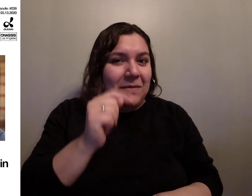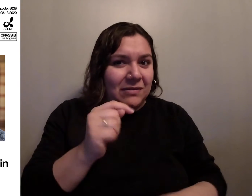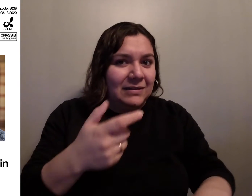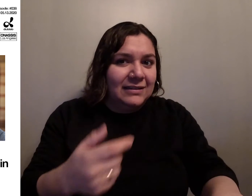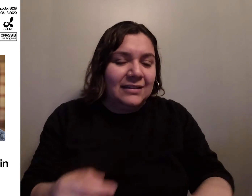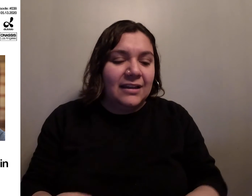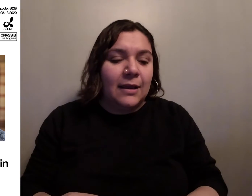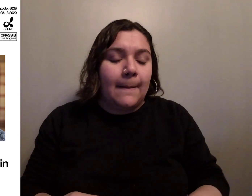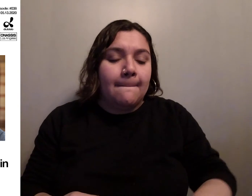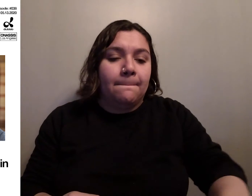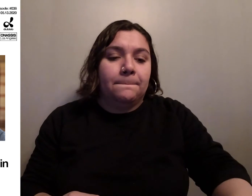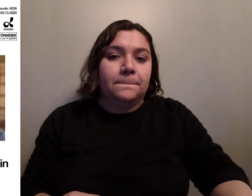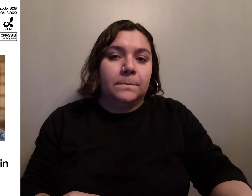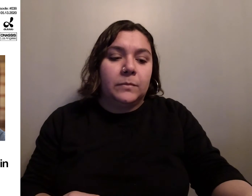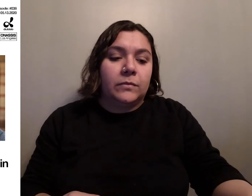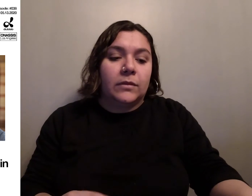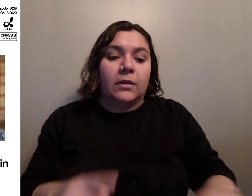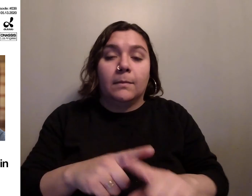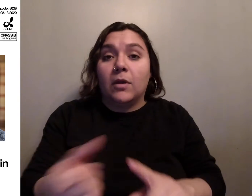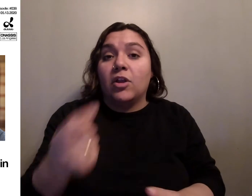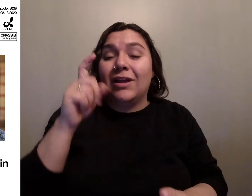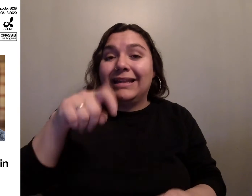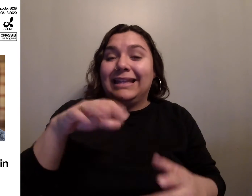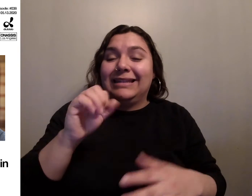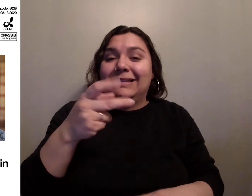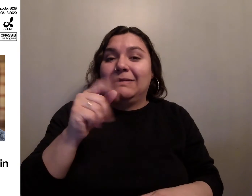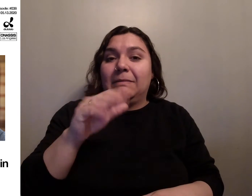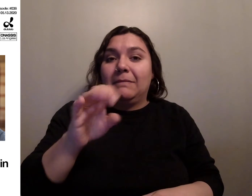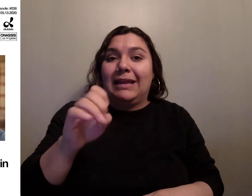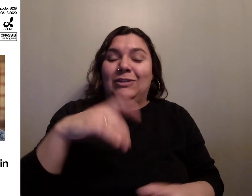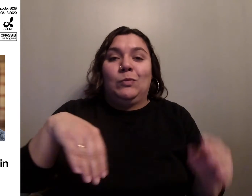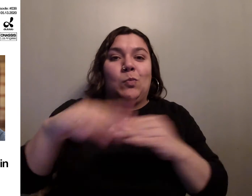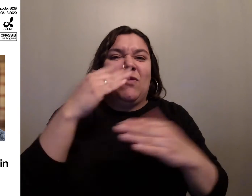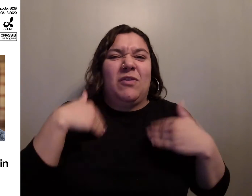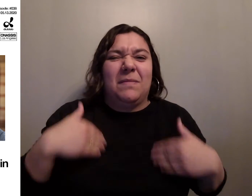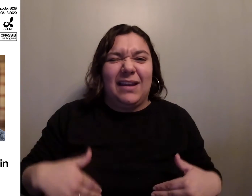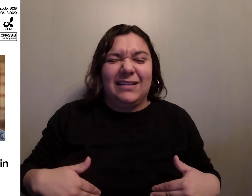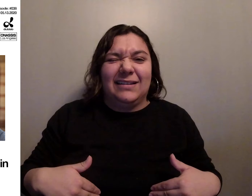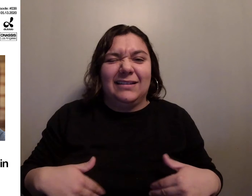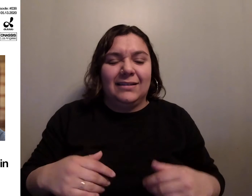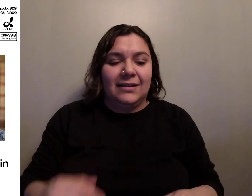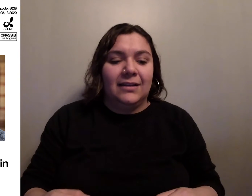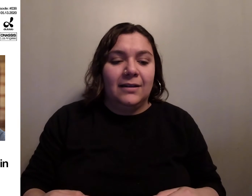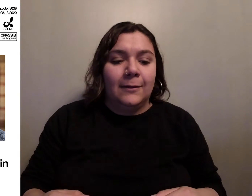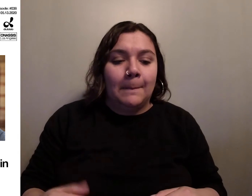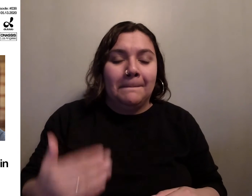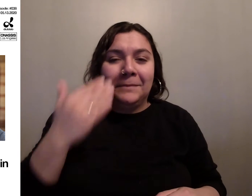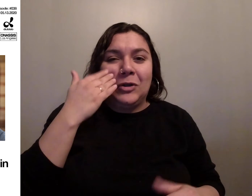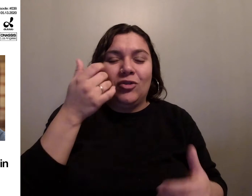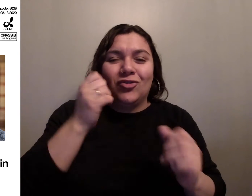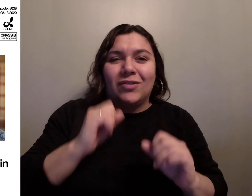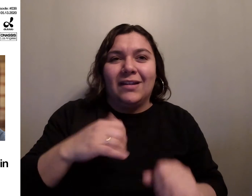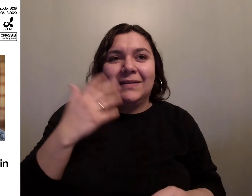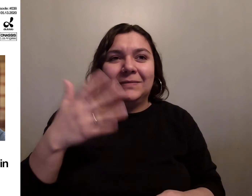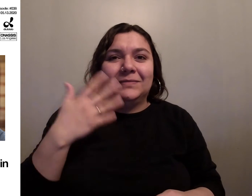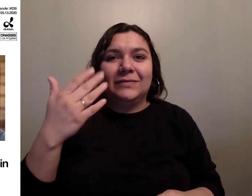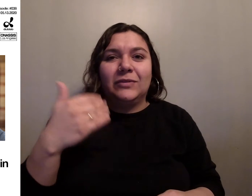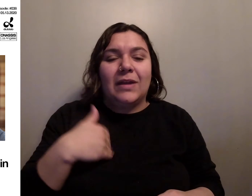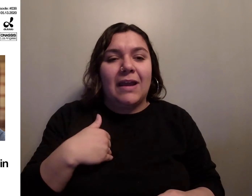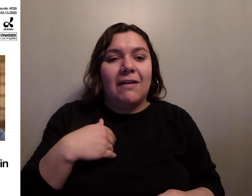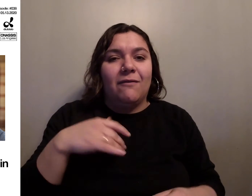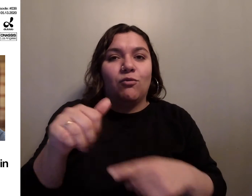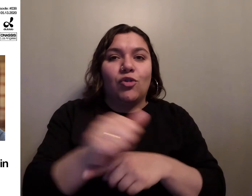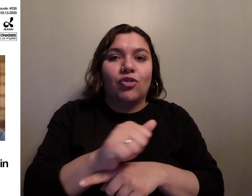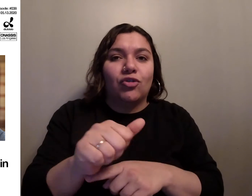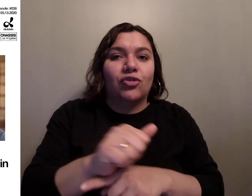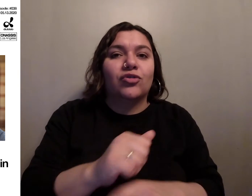And so they live in tiny apartments, and yet they need space to move their bodies to keep that in shape.